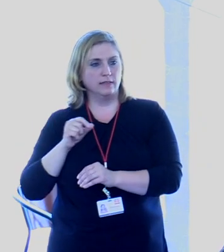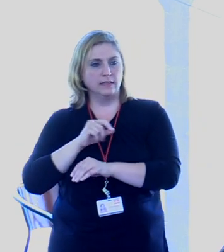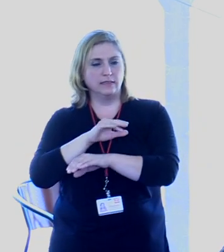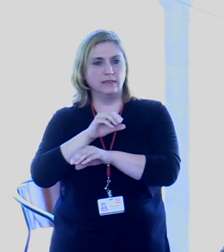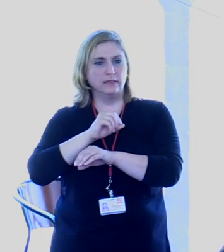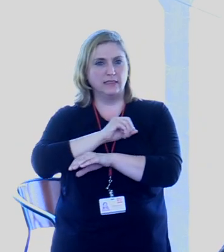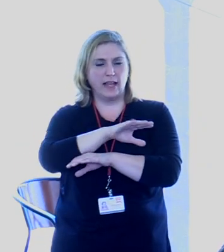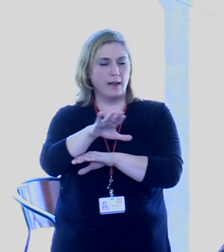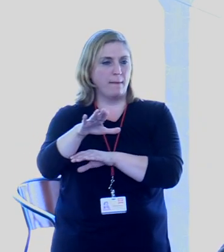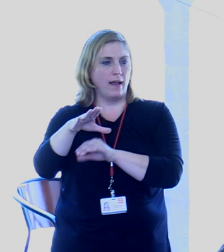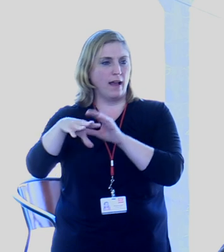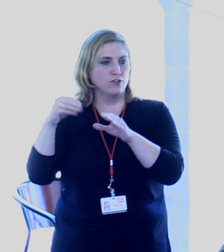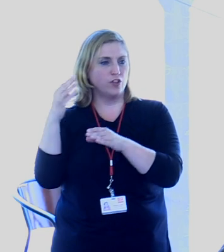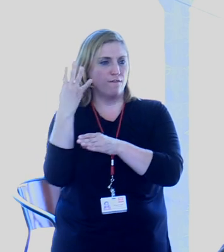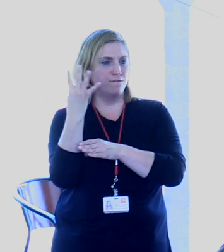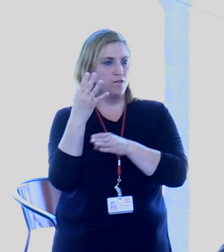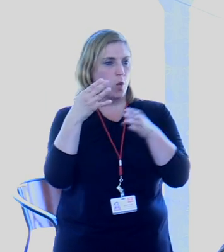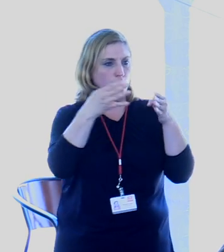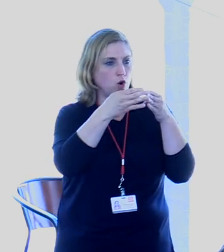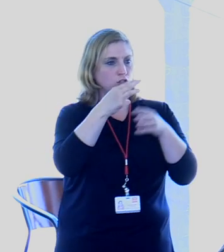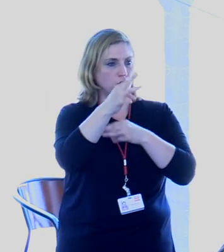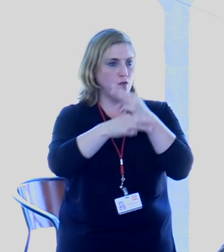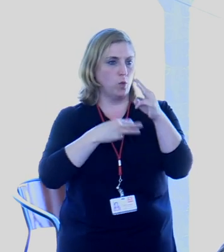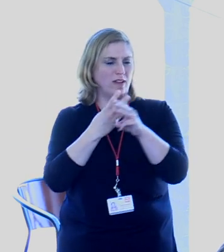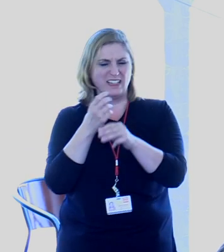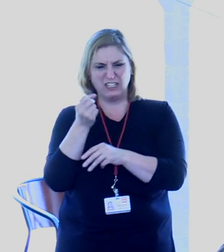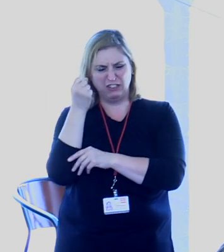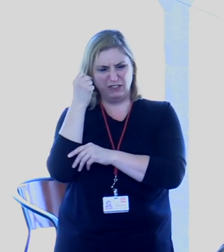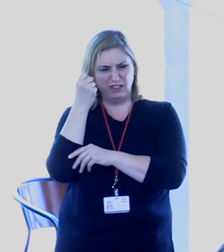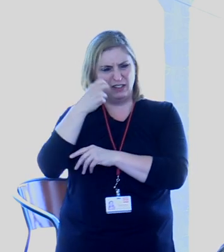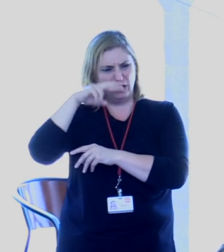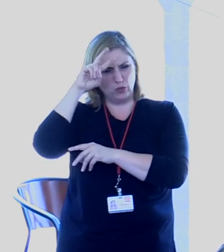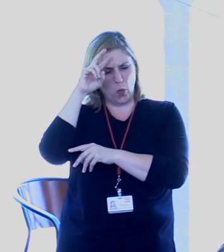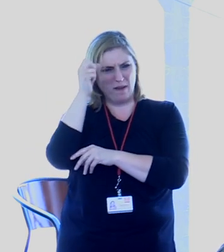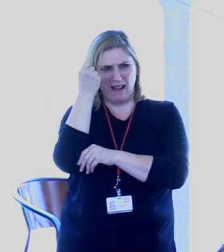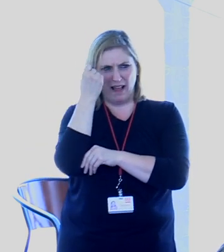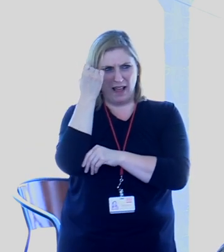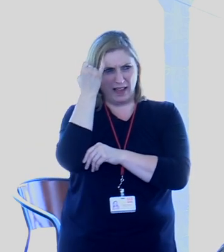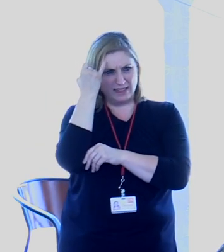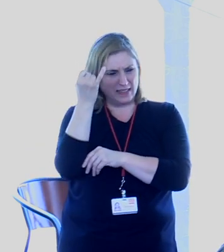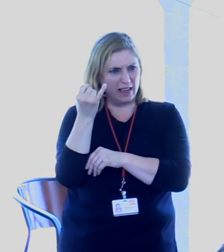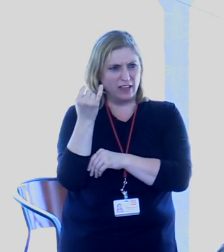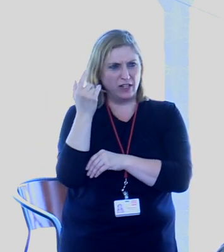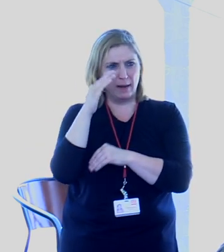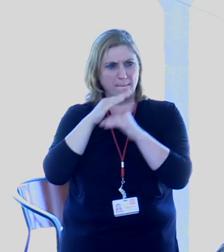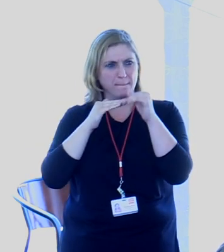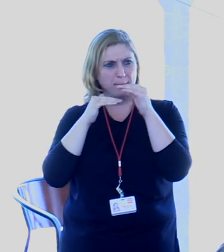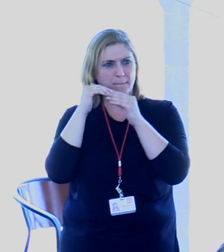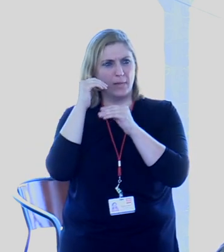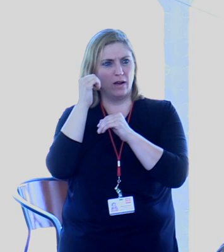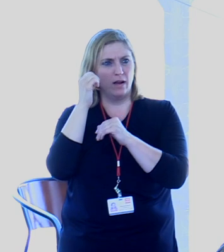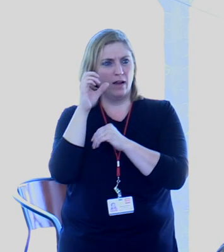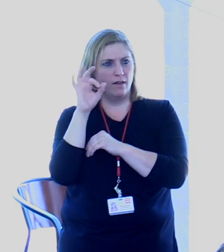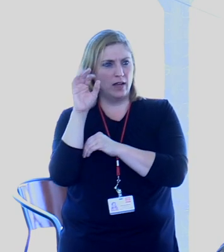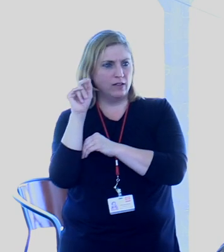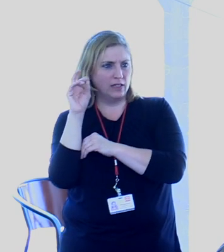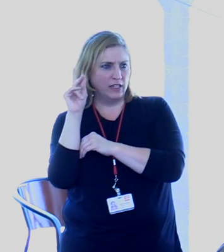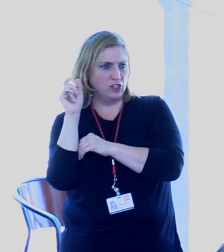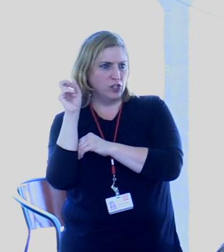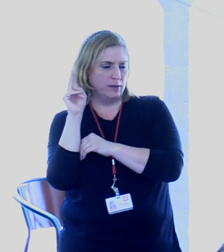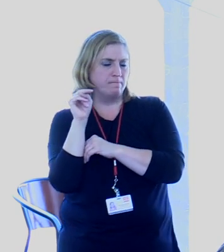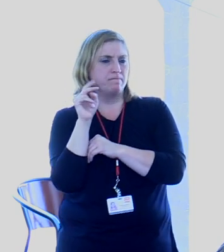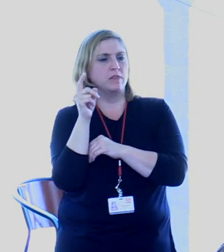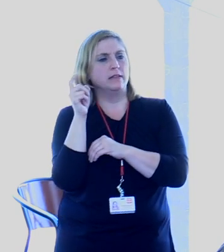world, okay? And all of his brothers told him, this is a stupid idea. You need to consolidate and build a firm foundation. What he's doing here is he's